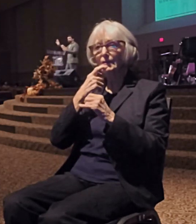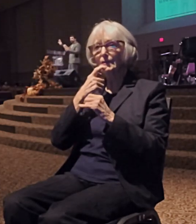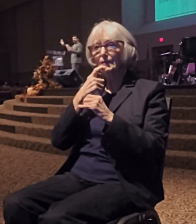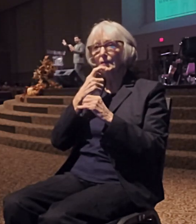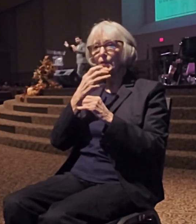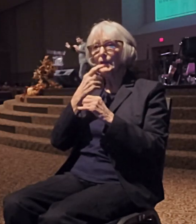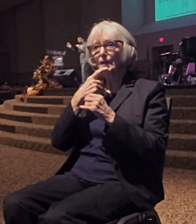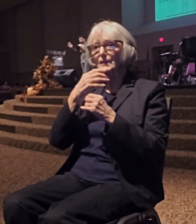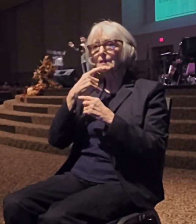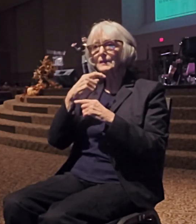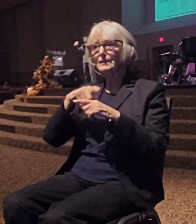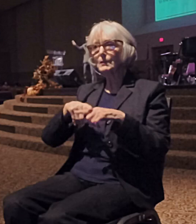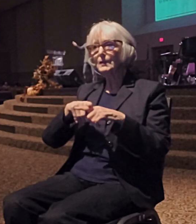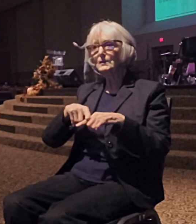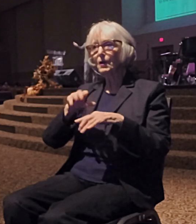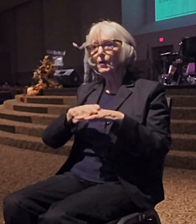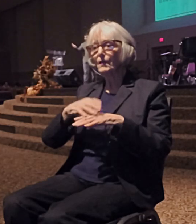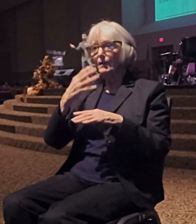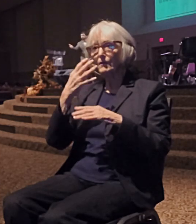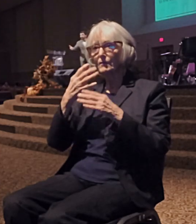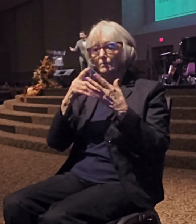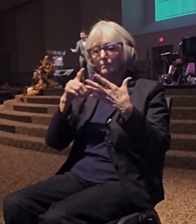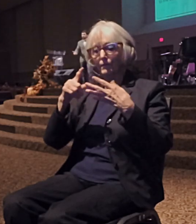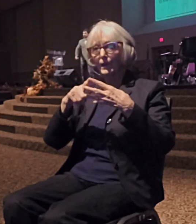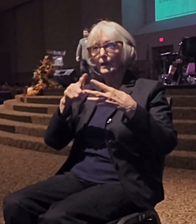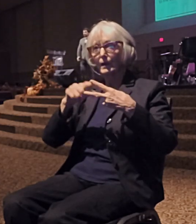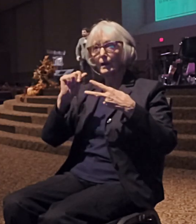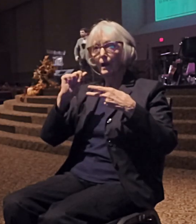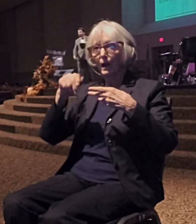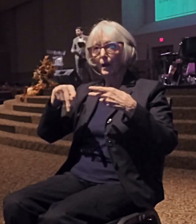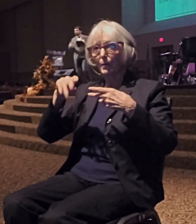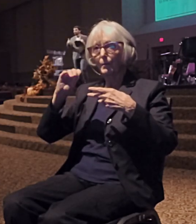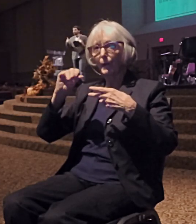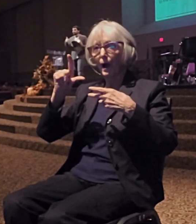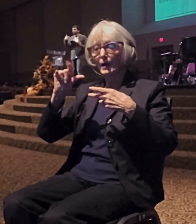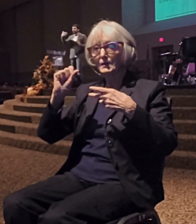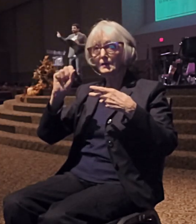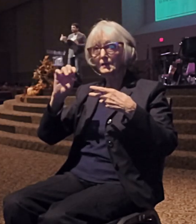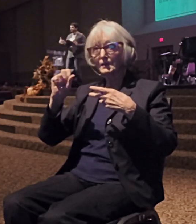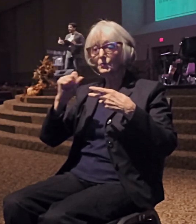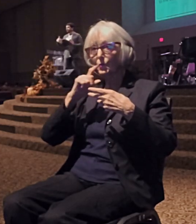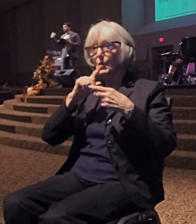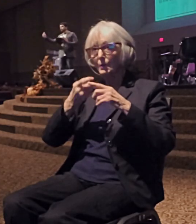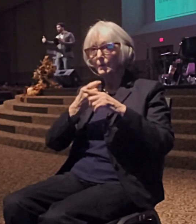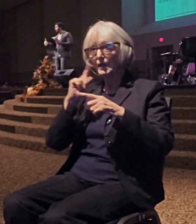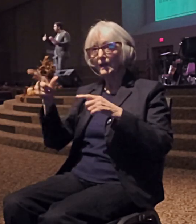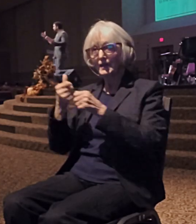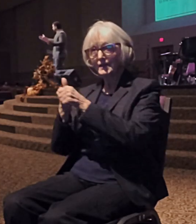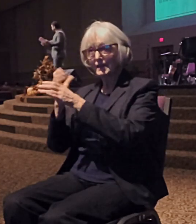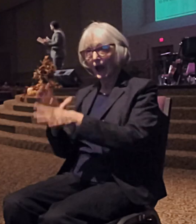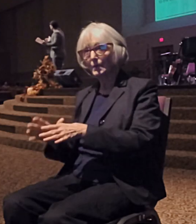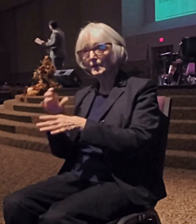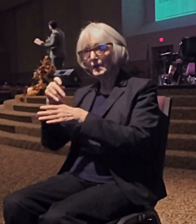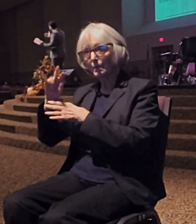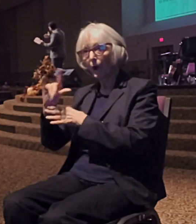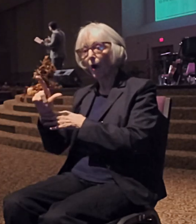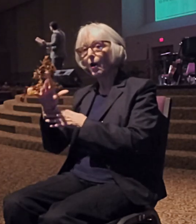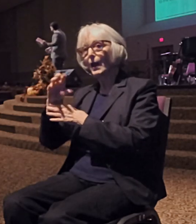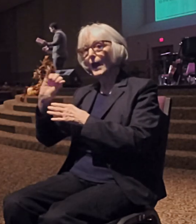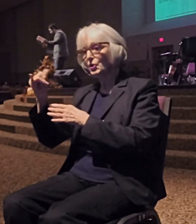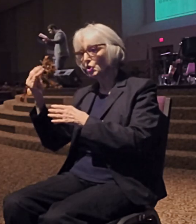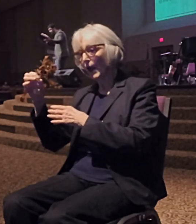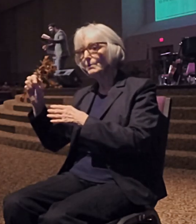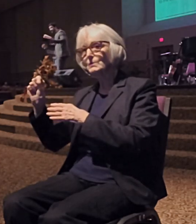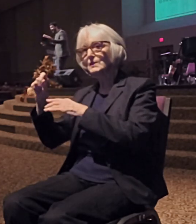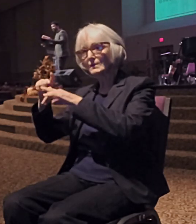it, 4 to 5. The apostles, that would primarily refer to the 11 disciples and Paul plus James, the brothers, a few